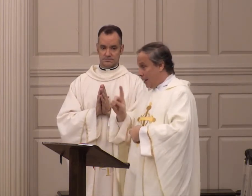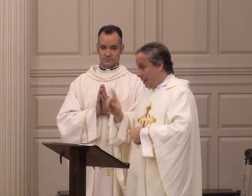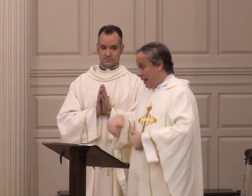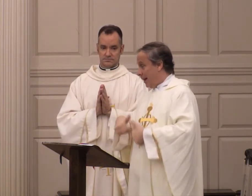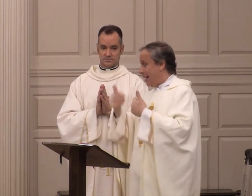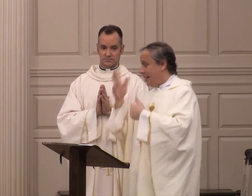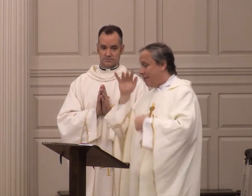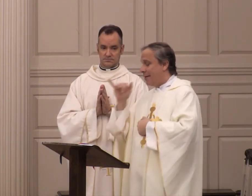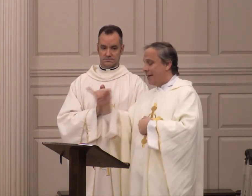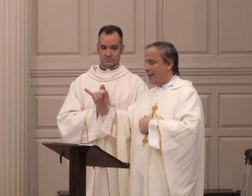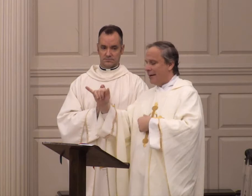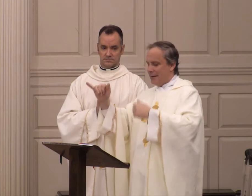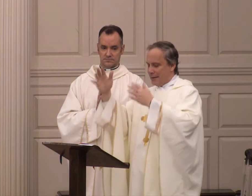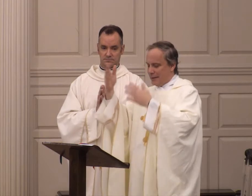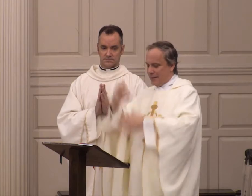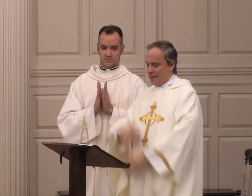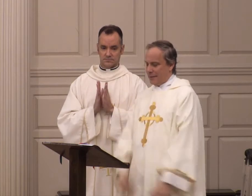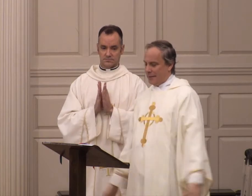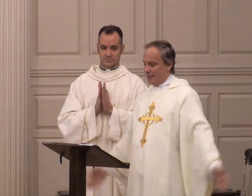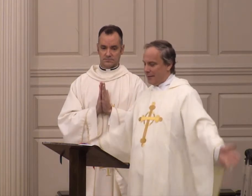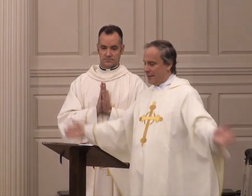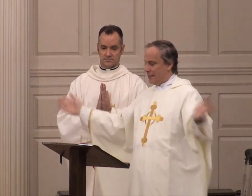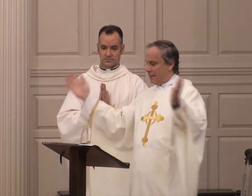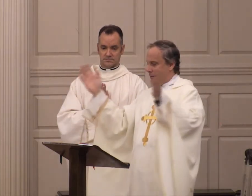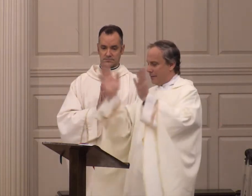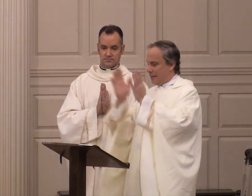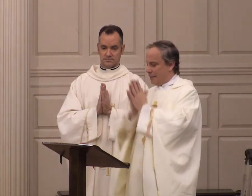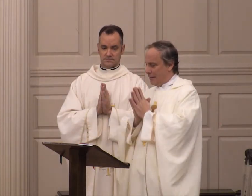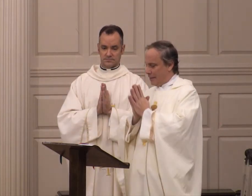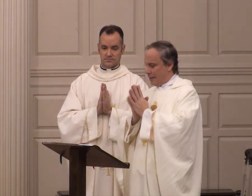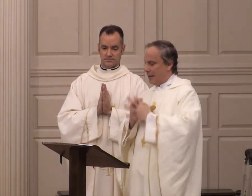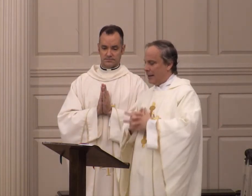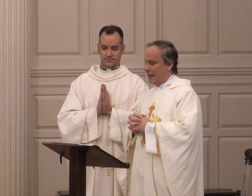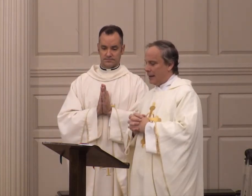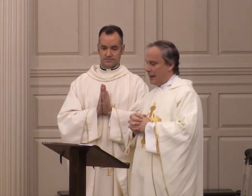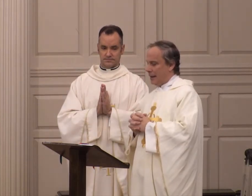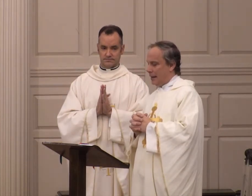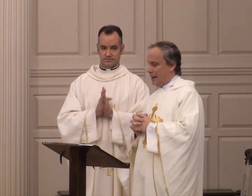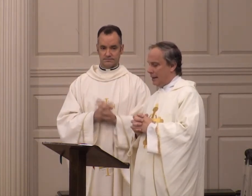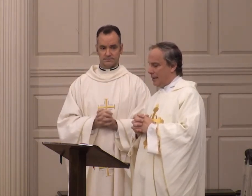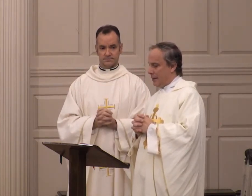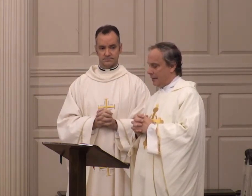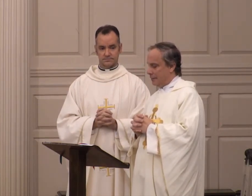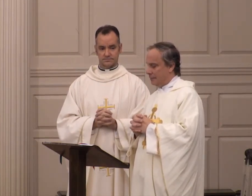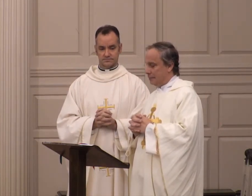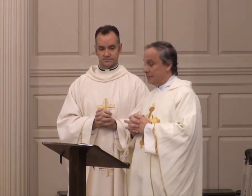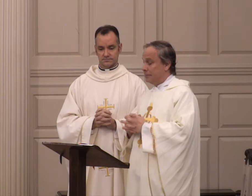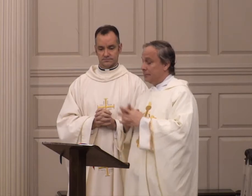May Almighty God have mercy on us, forgive us our sins, and bring us to everlasting life.